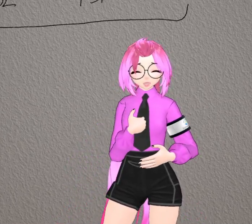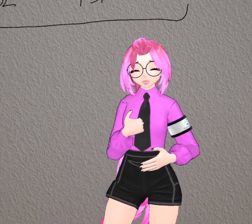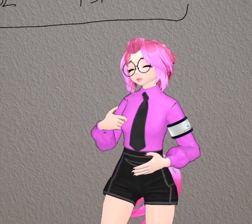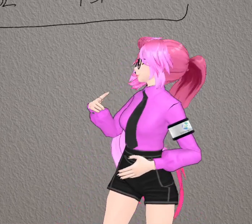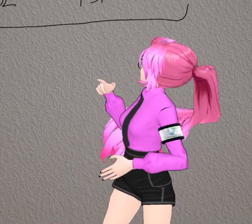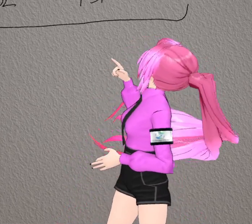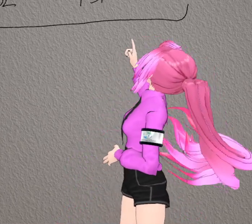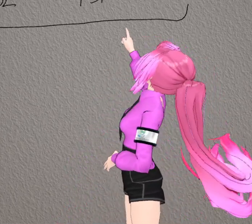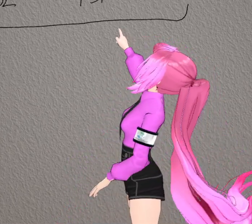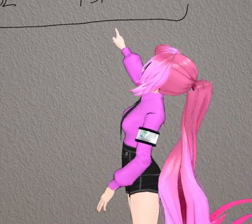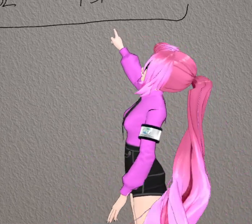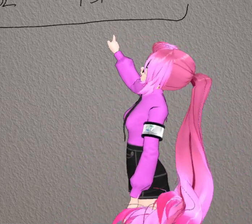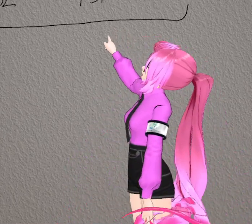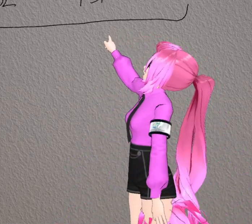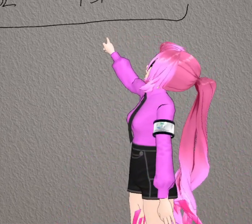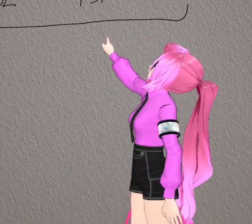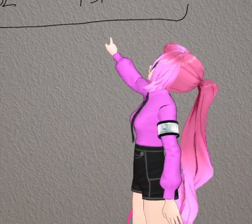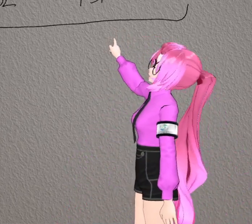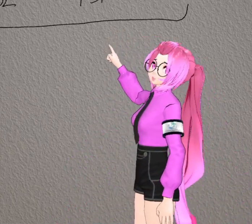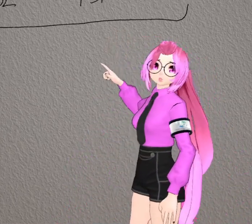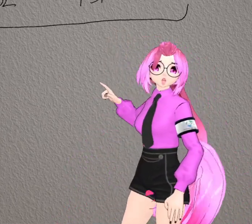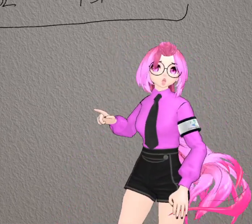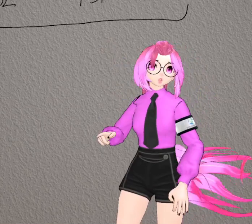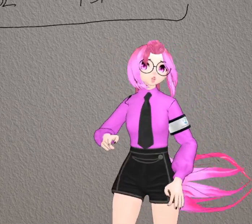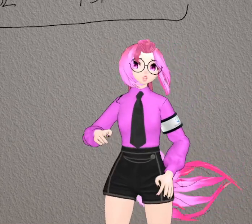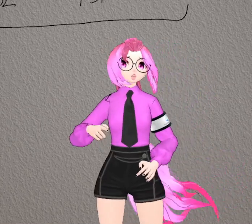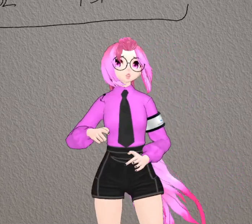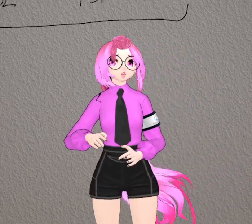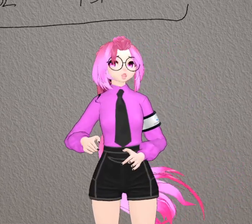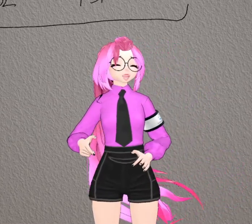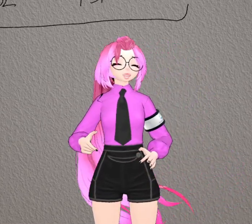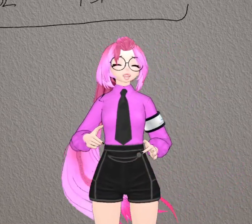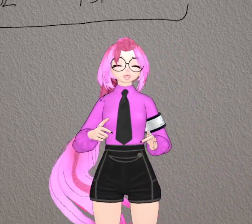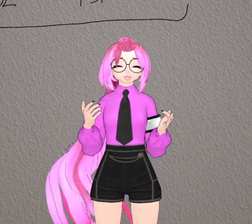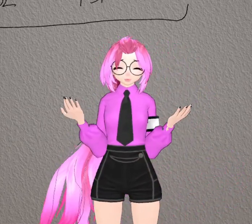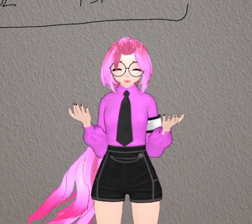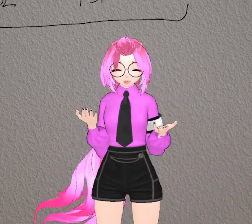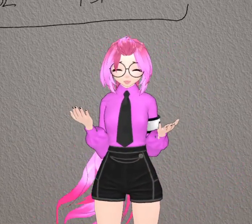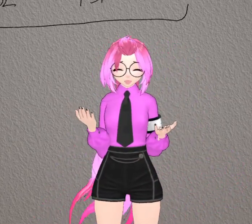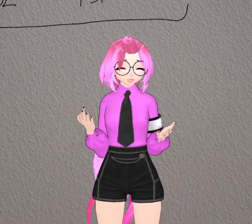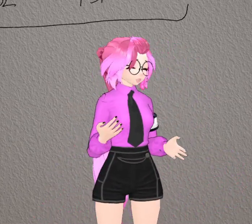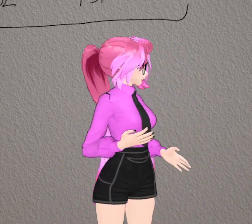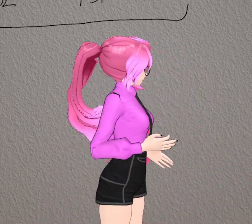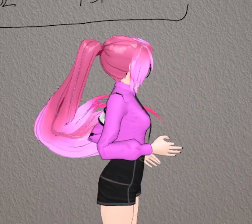myself, signed PSE. Which is Pigeon Signed English. And what this is you're